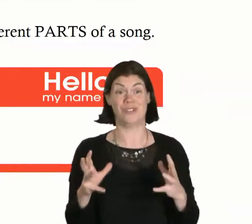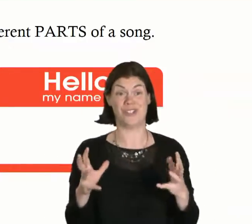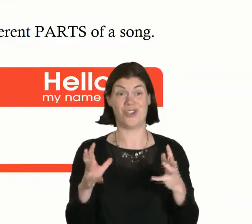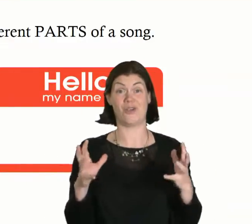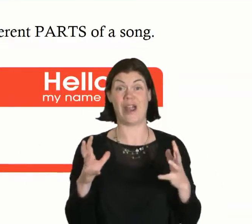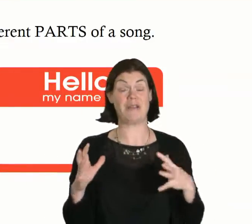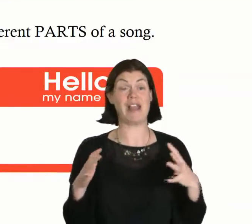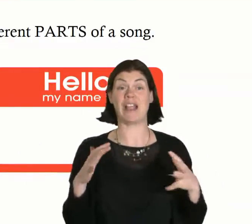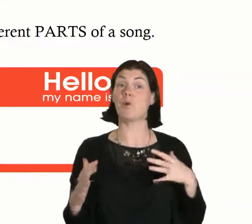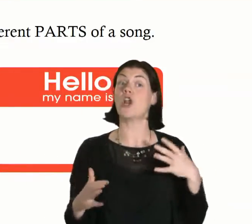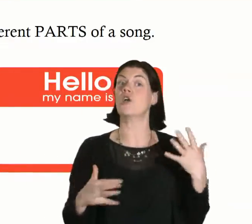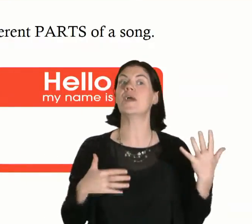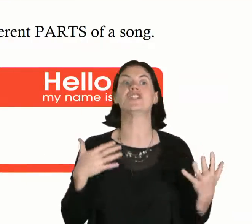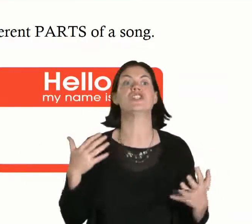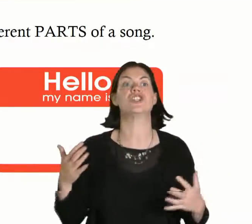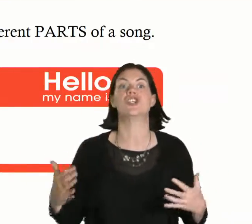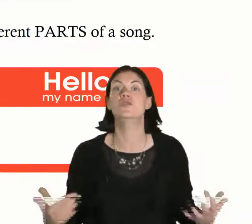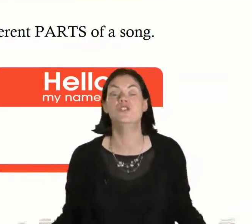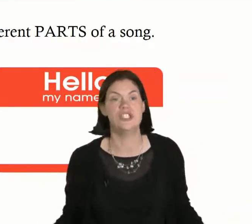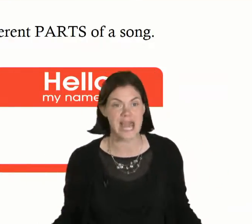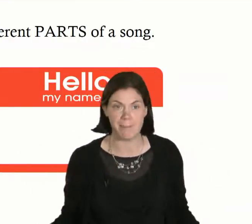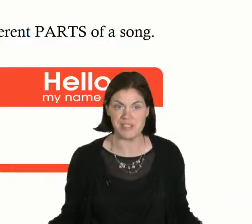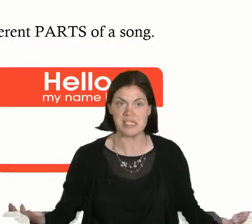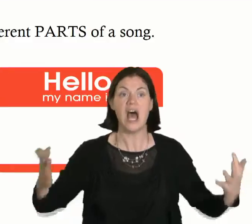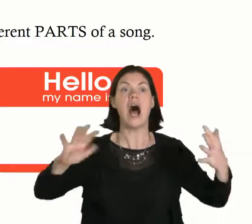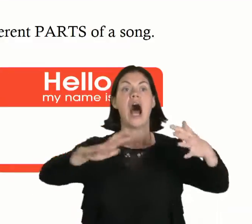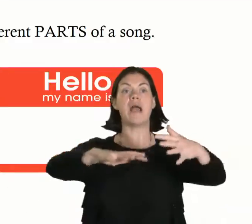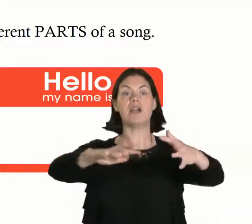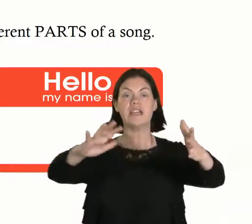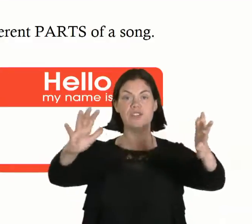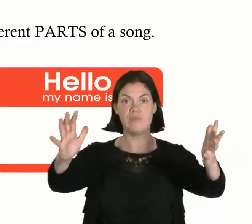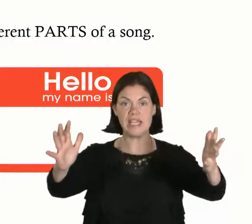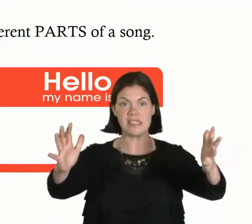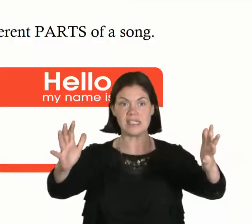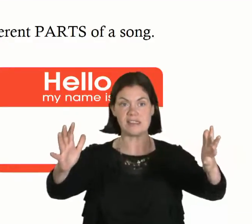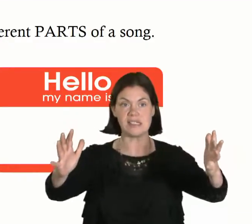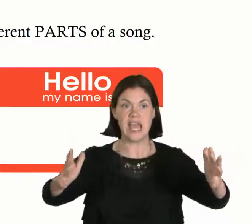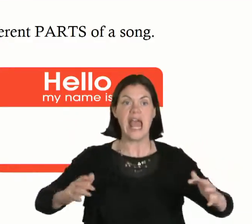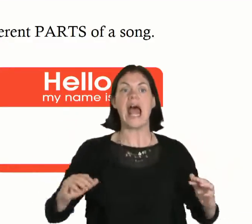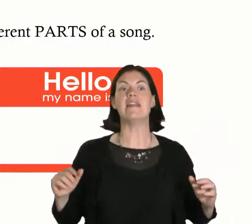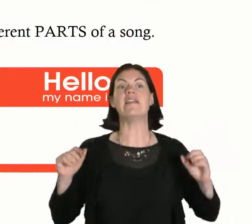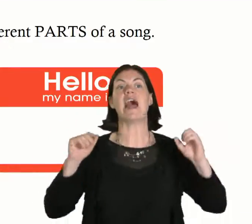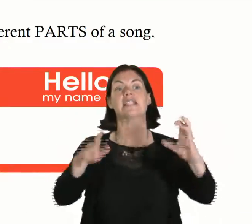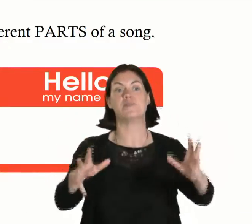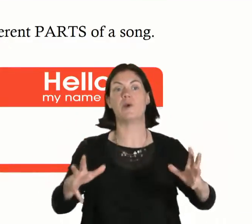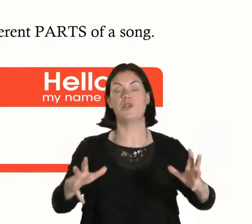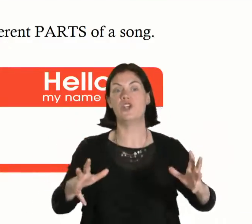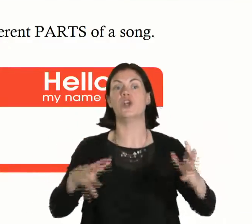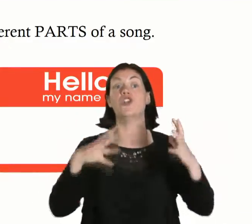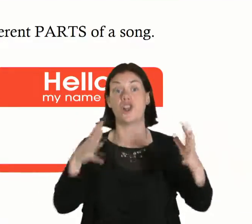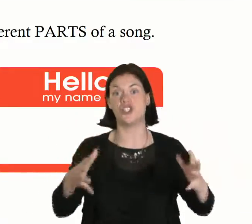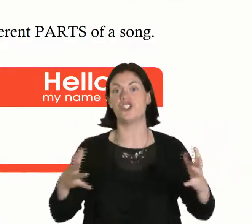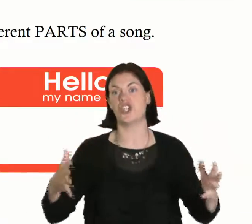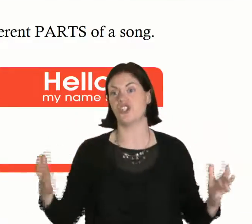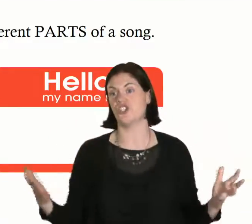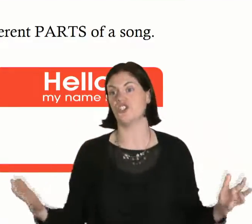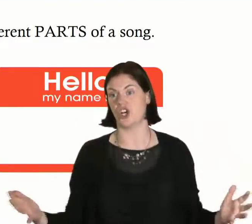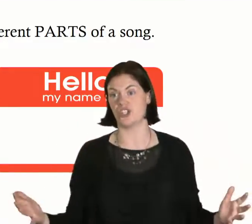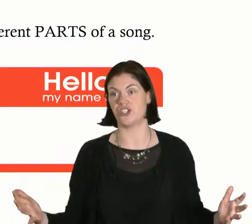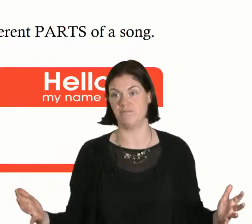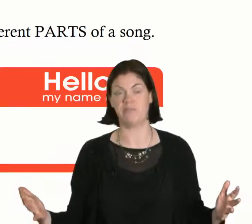intro to songwriting, right? Like we're not going to huge depths. I want to give you the basics, and then that's where your knowledge is